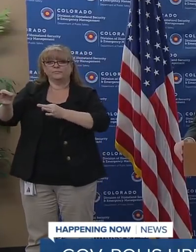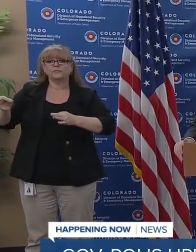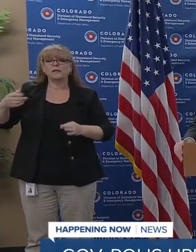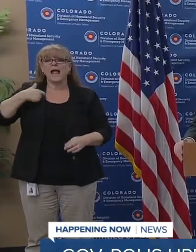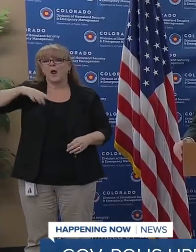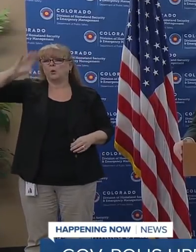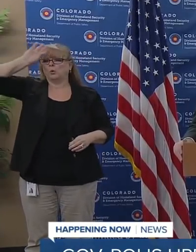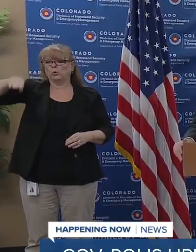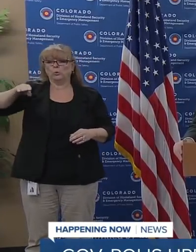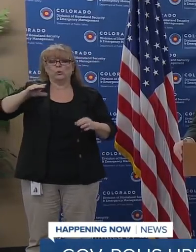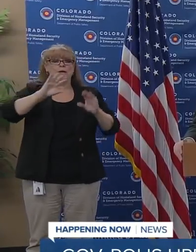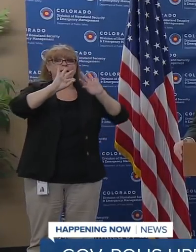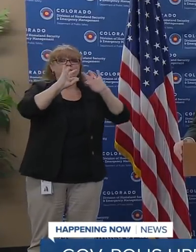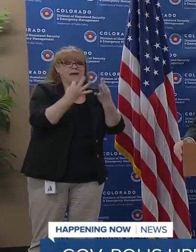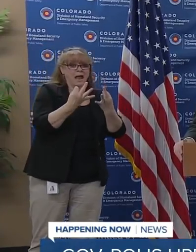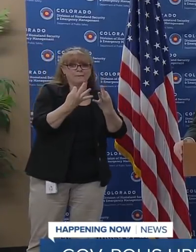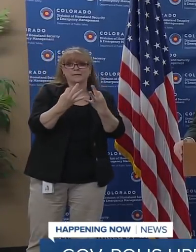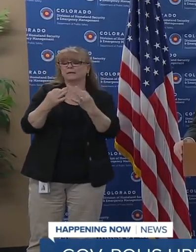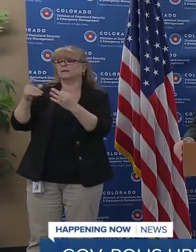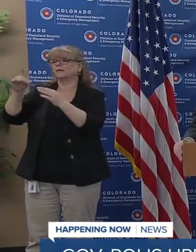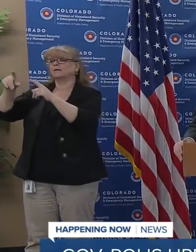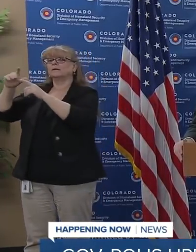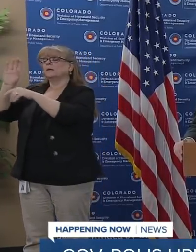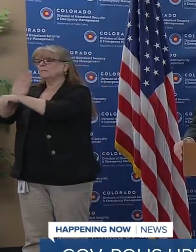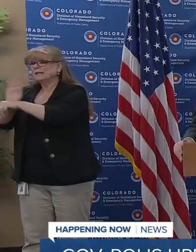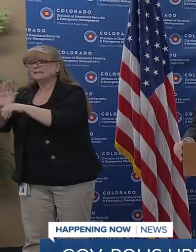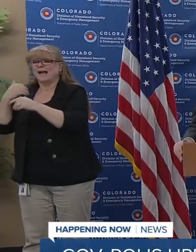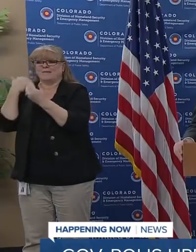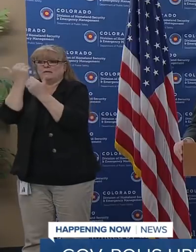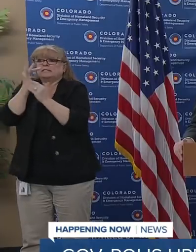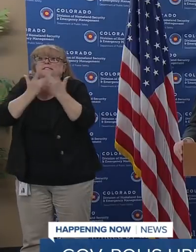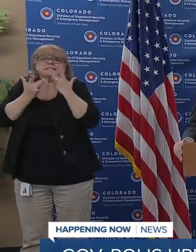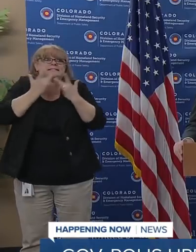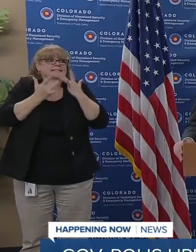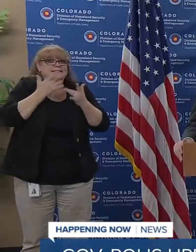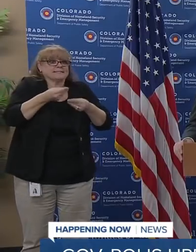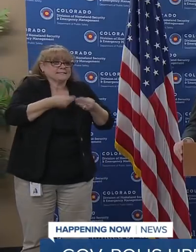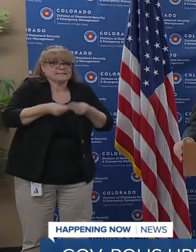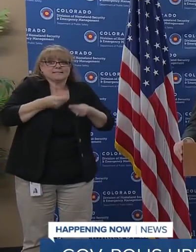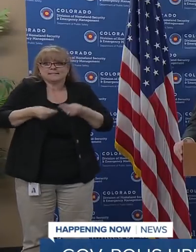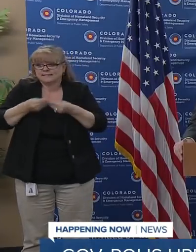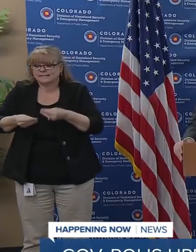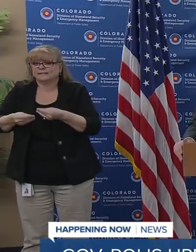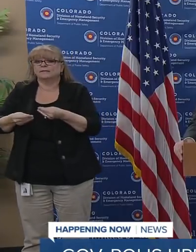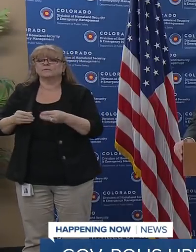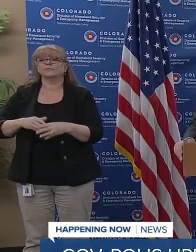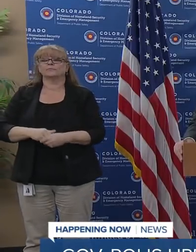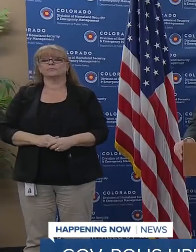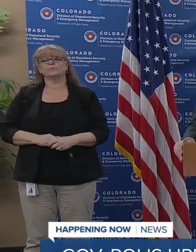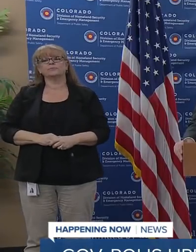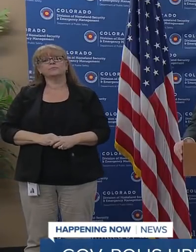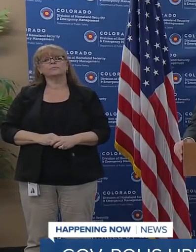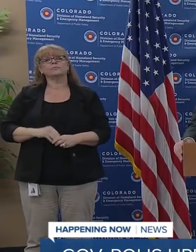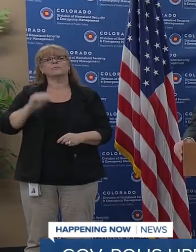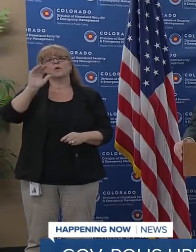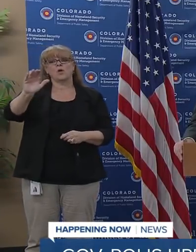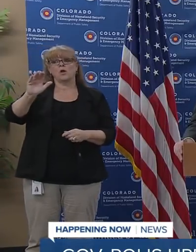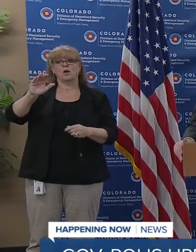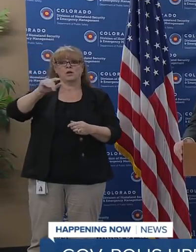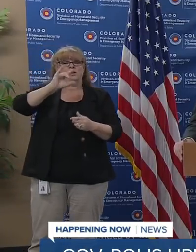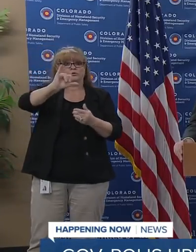as usual, and the state is more than willing to pay our part in doing that. I already announced that we're waiving all penalties and interest, so people